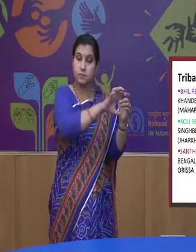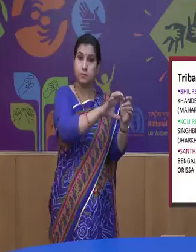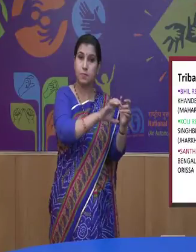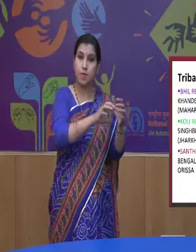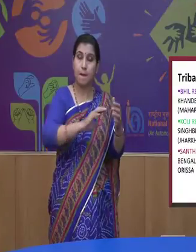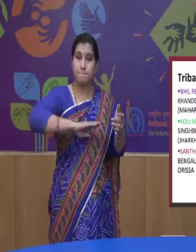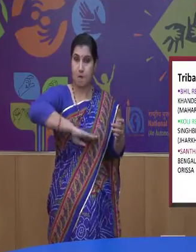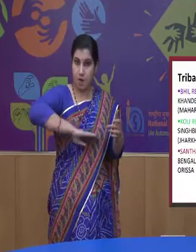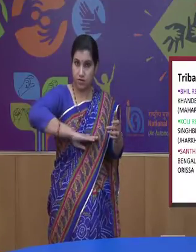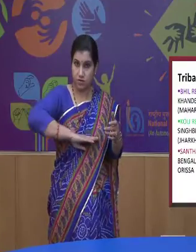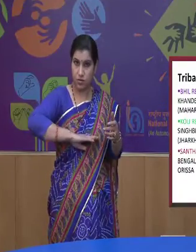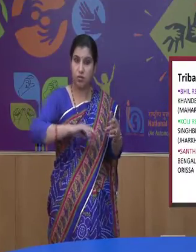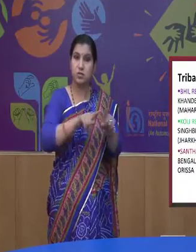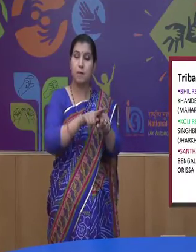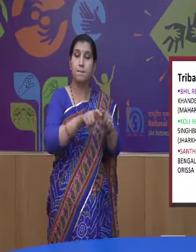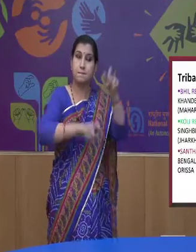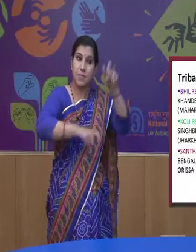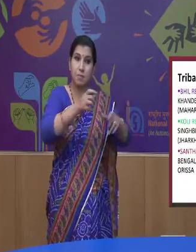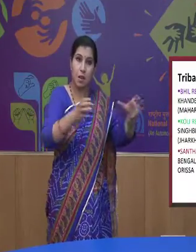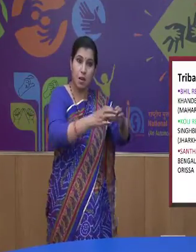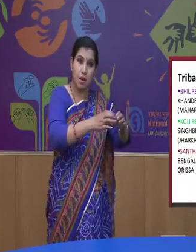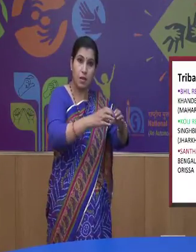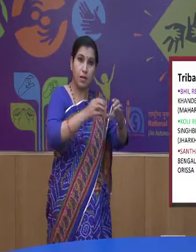Bhils of Khandesh,